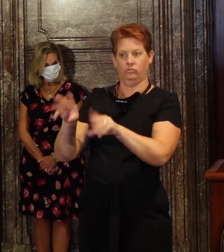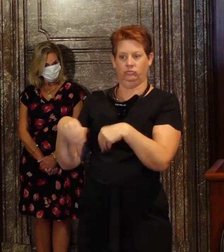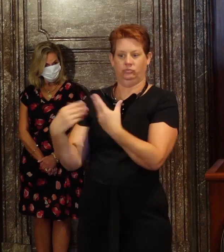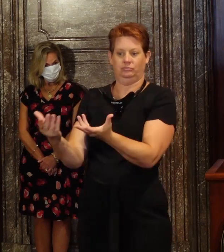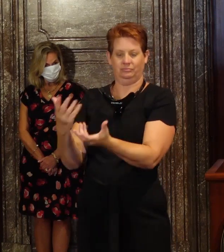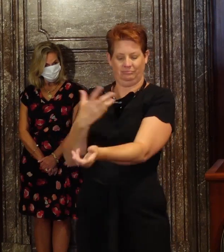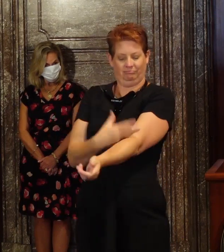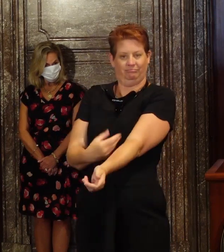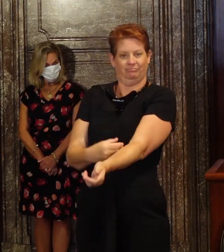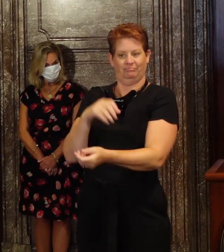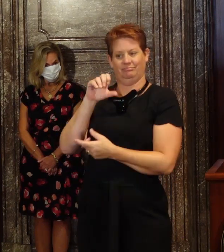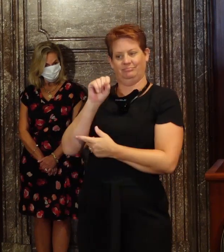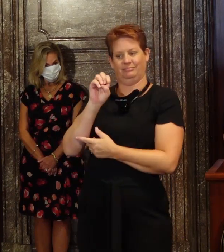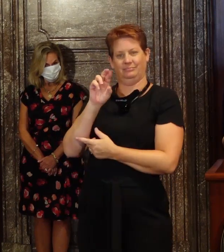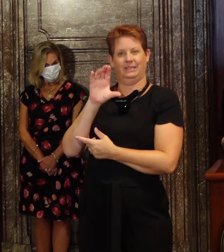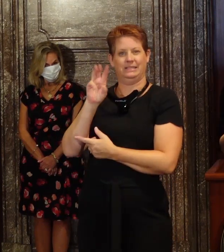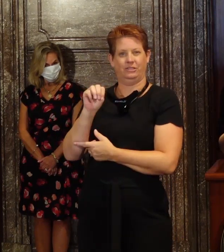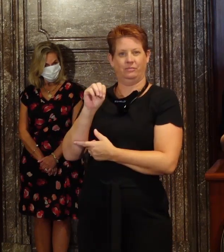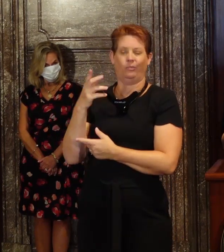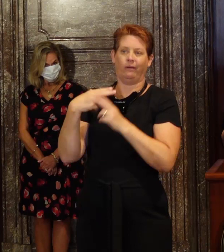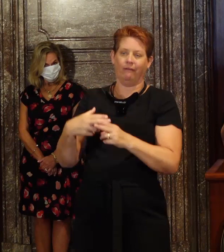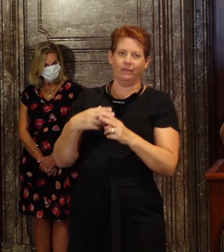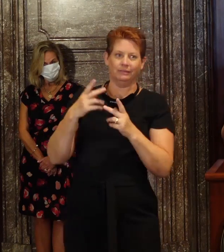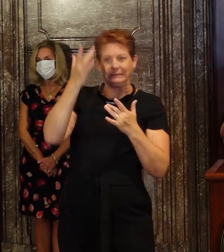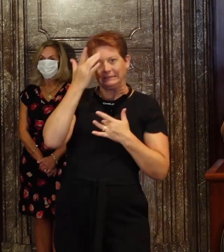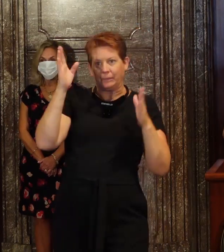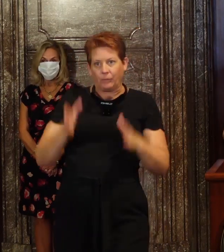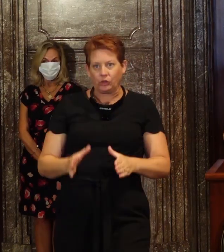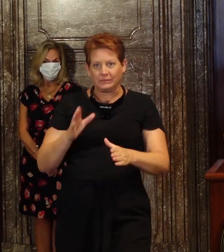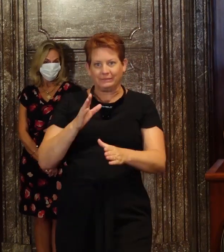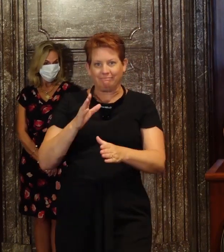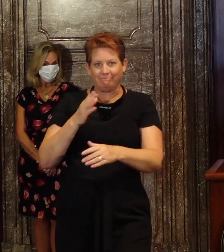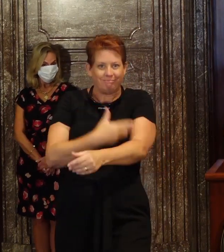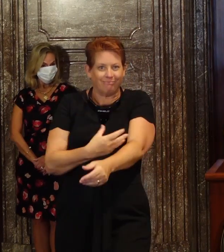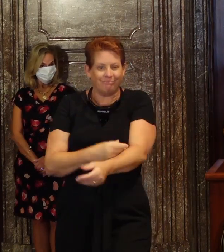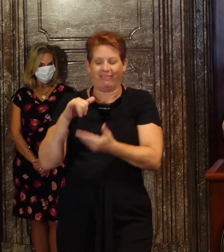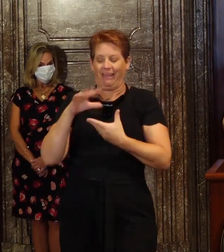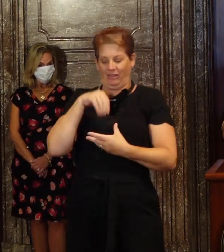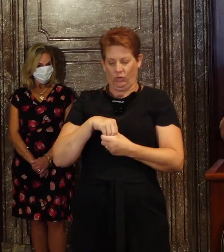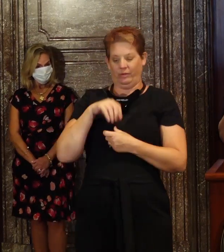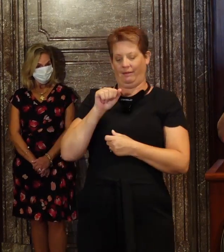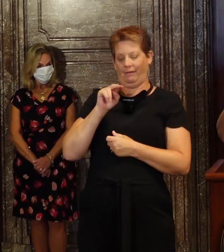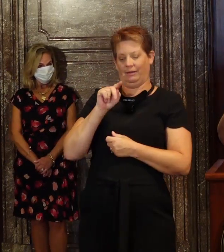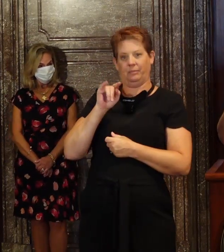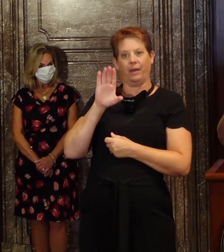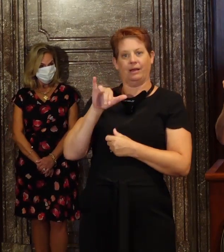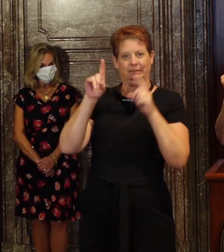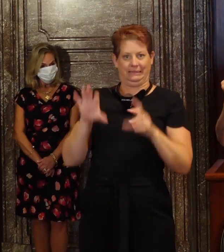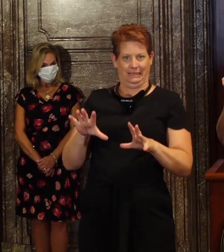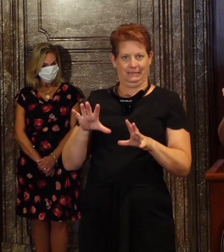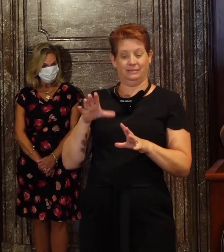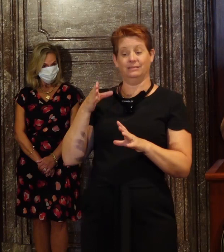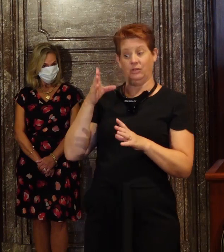serum actually, and we call that convalescent serum, and that contains antibodies. They will do the antibody test for